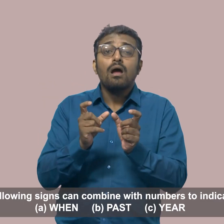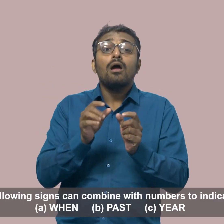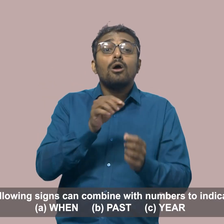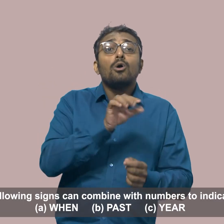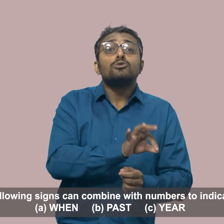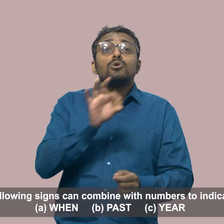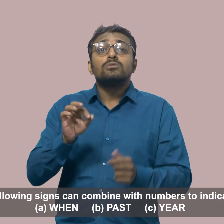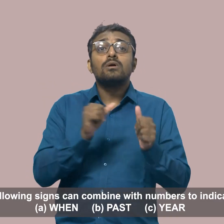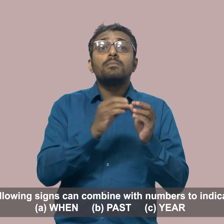item or periods?